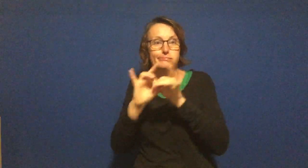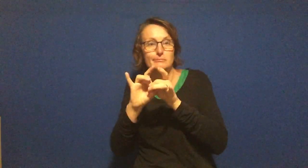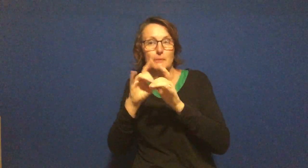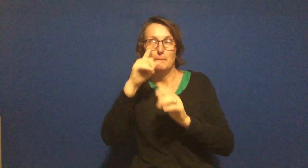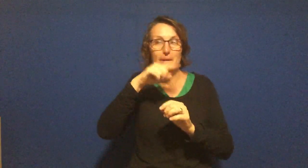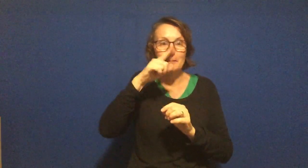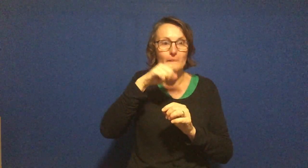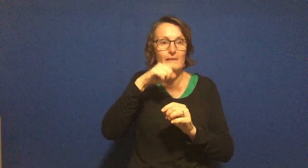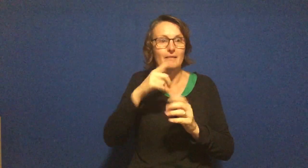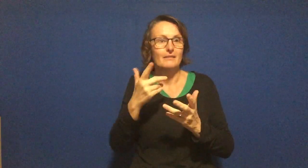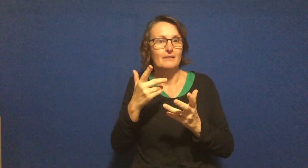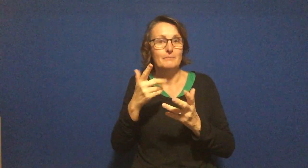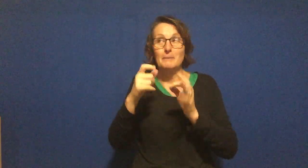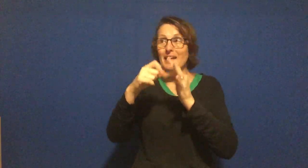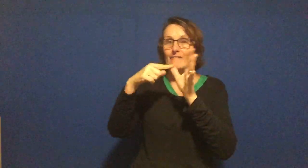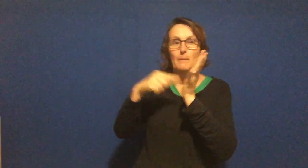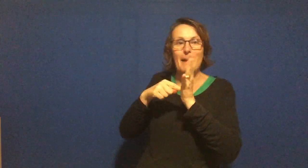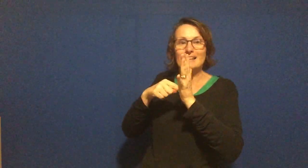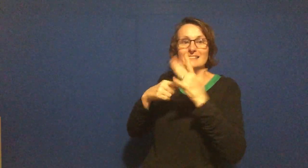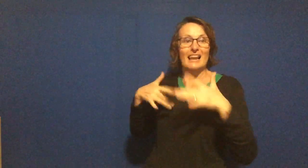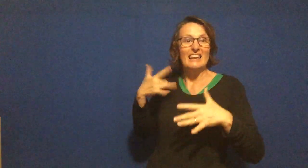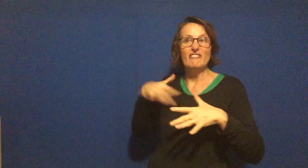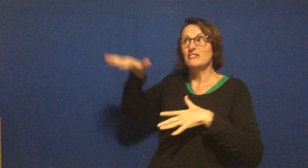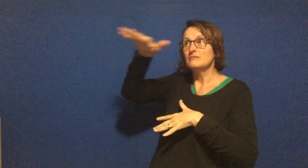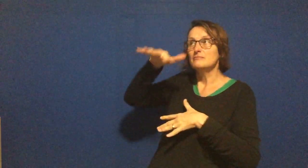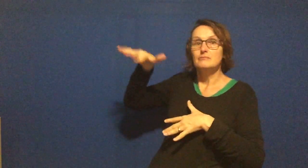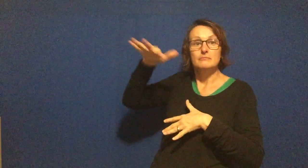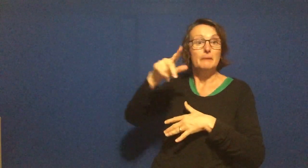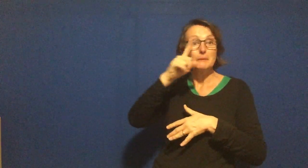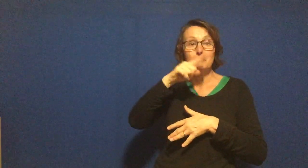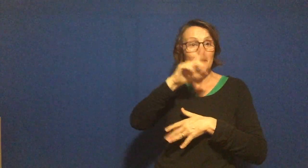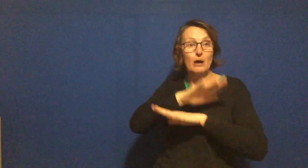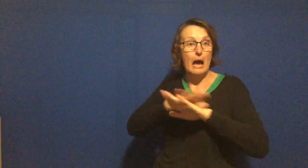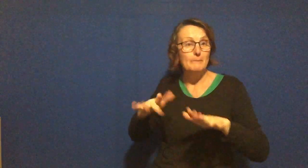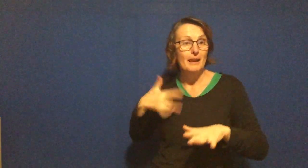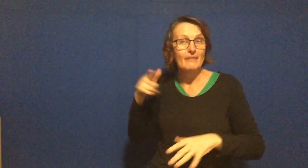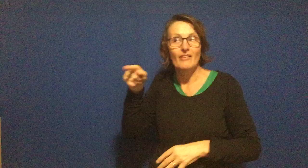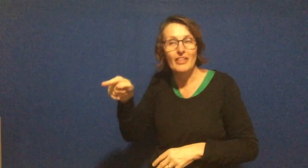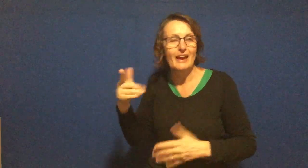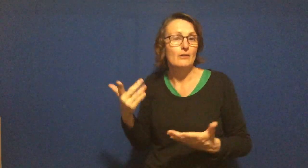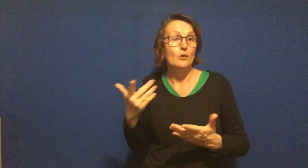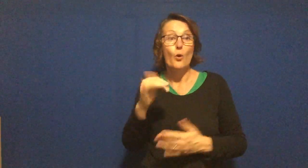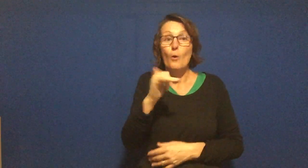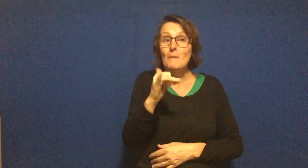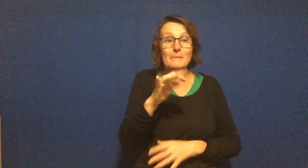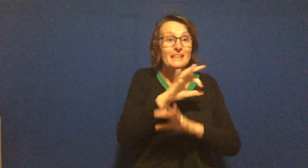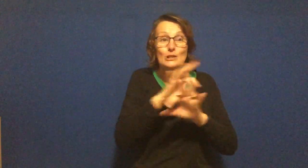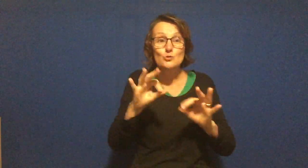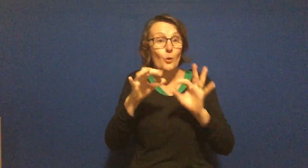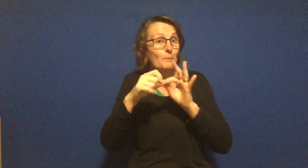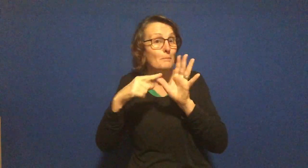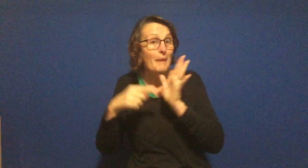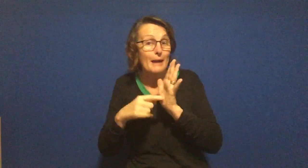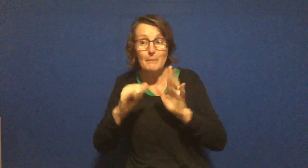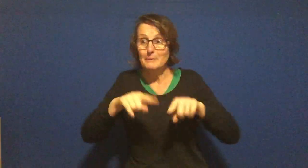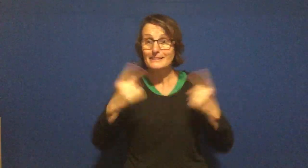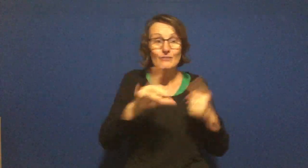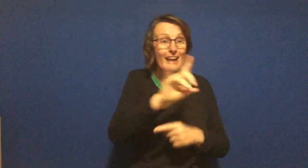these bat colonies live. It could be another animal entirely. It could be the pangolin or something else. We just don't